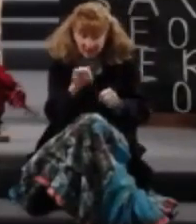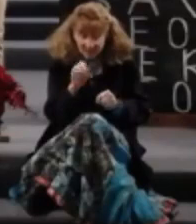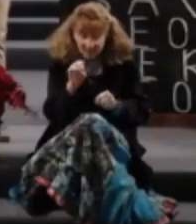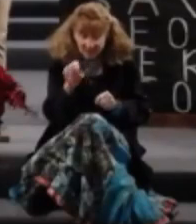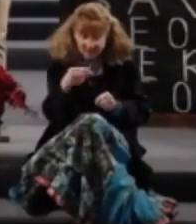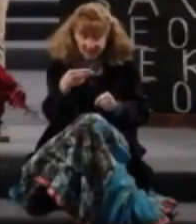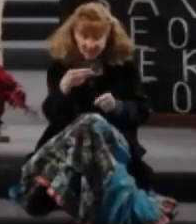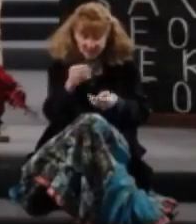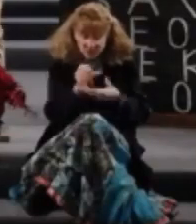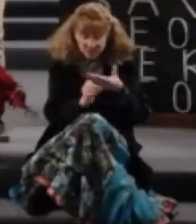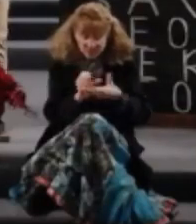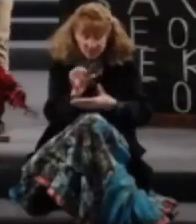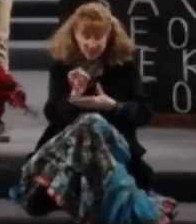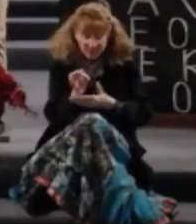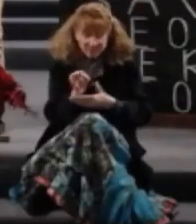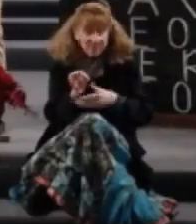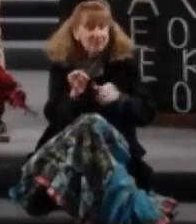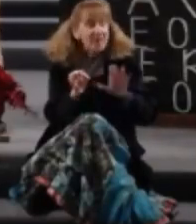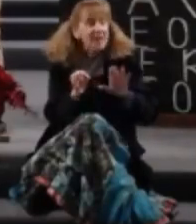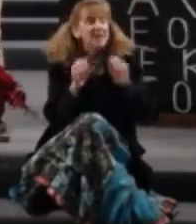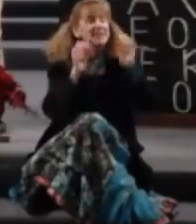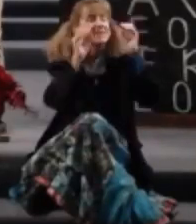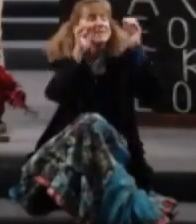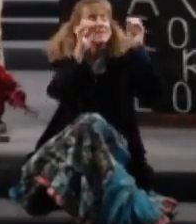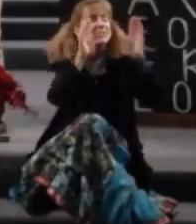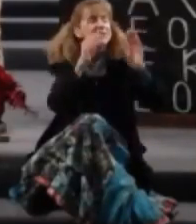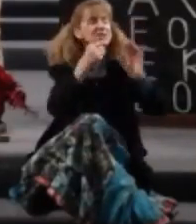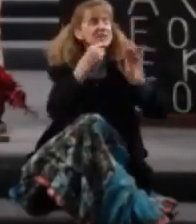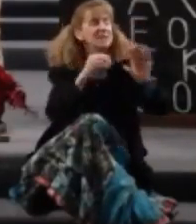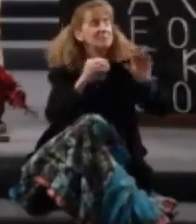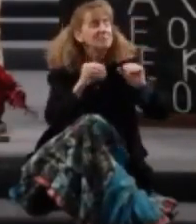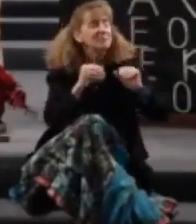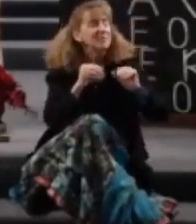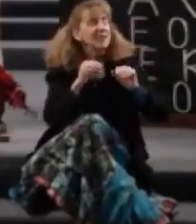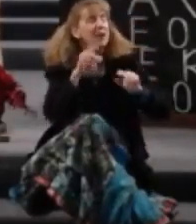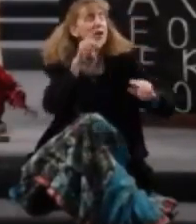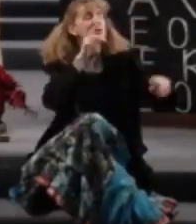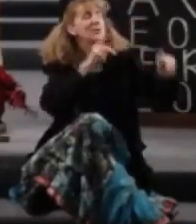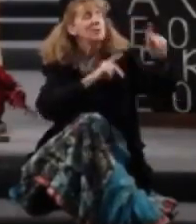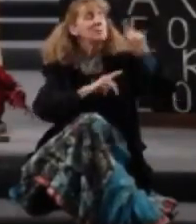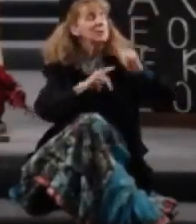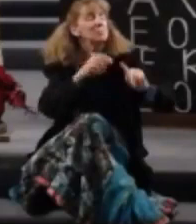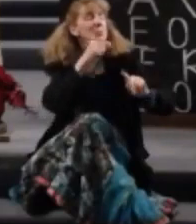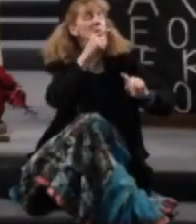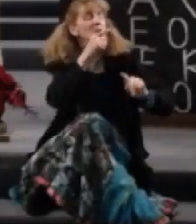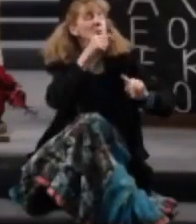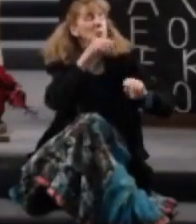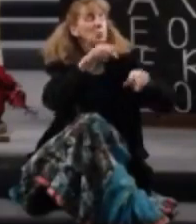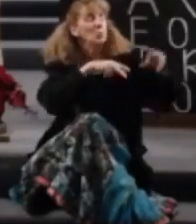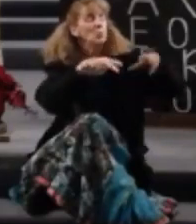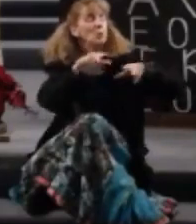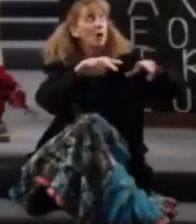And she said, let me give you a bit of help. The people who walked in darkness.